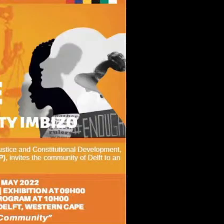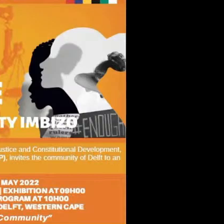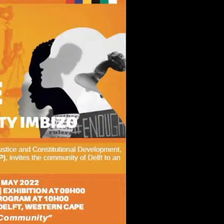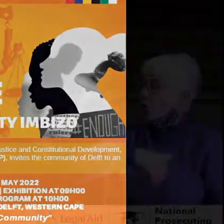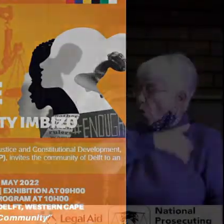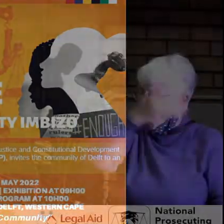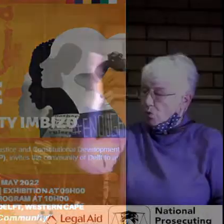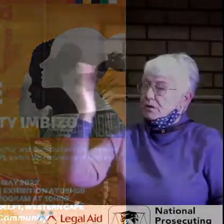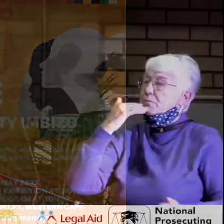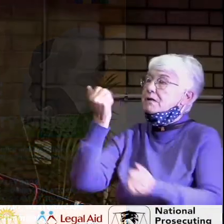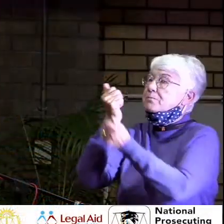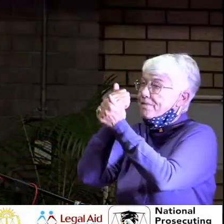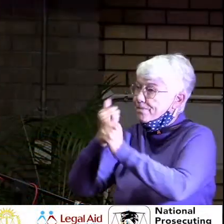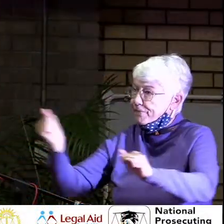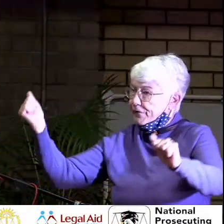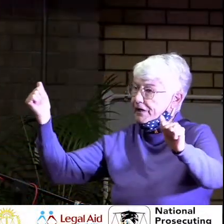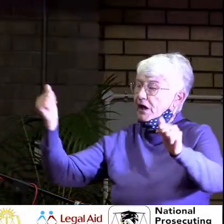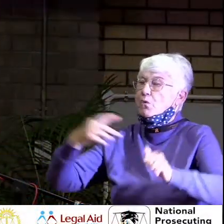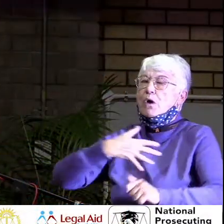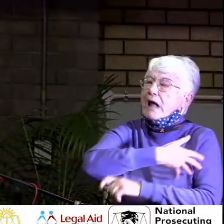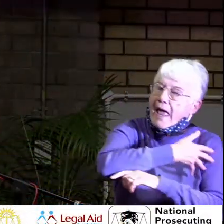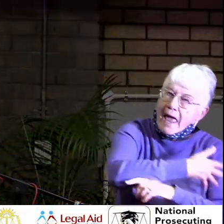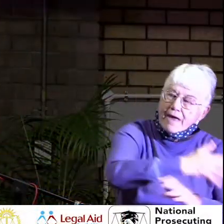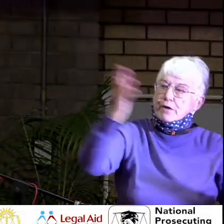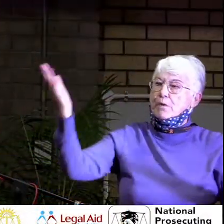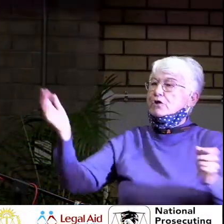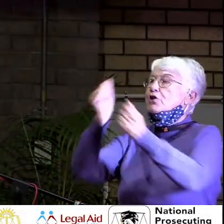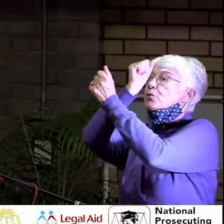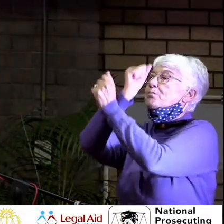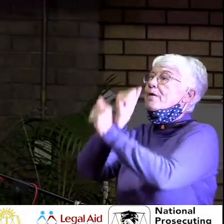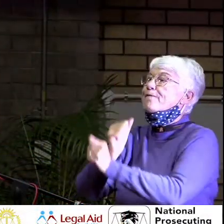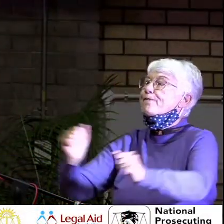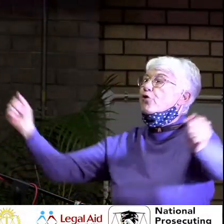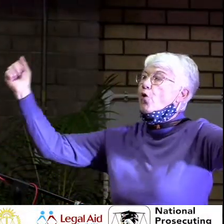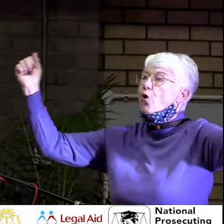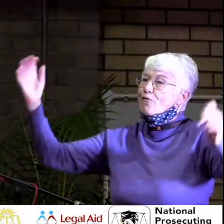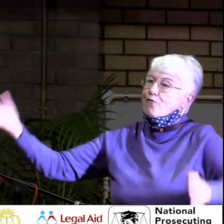for all. And I thank you. Thank you.